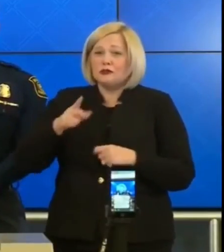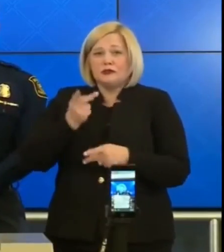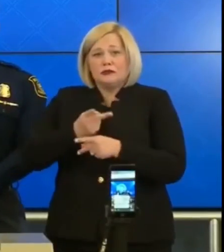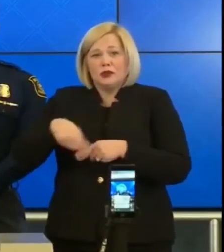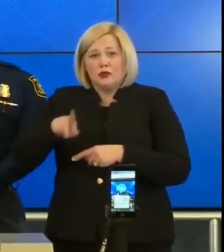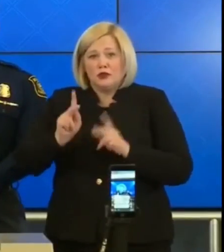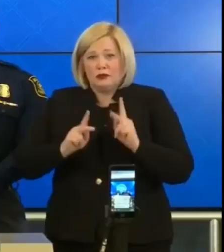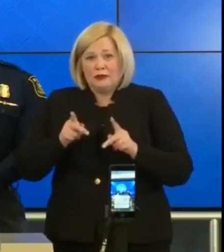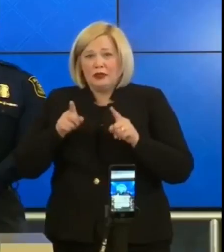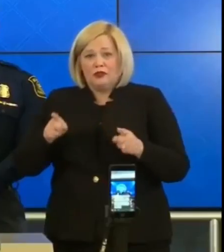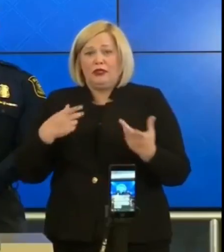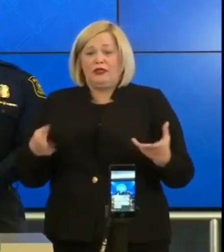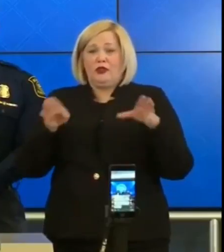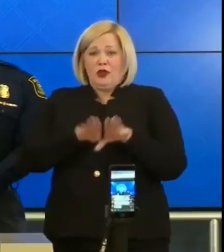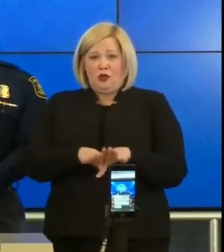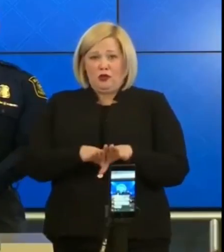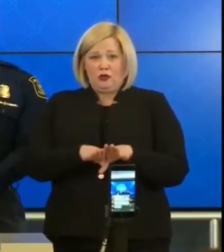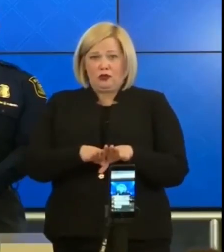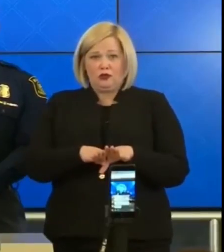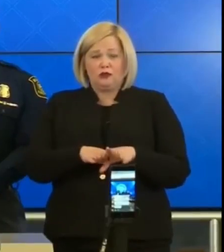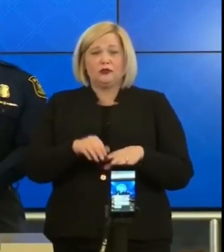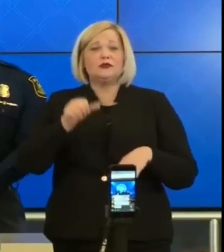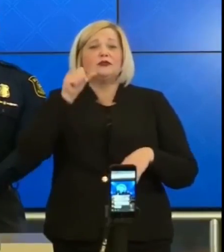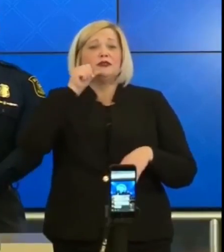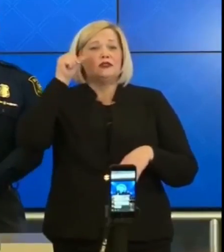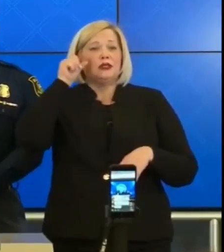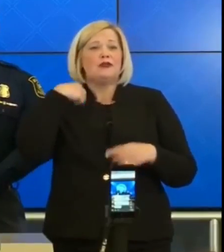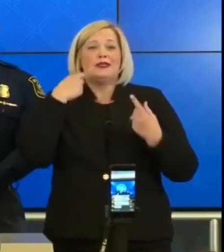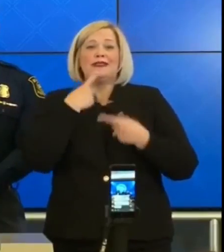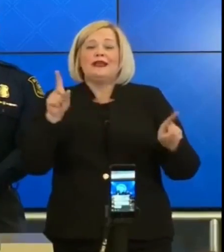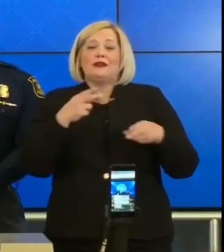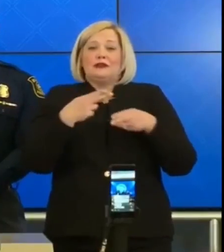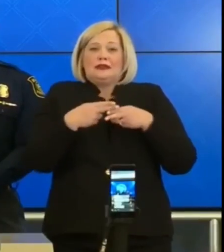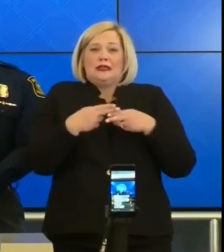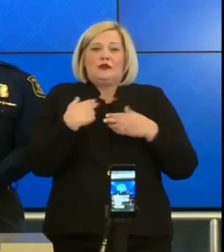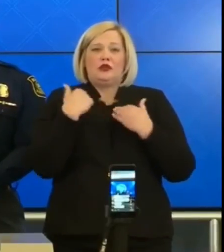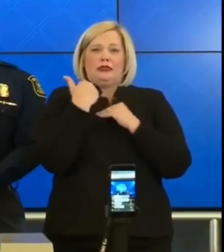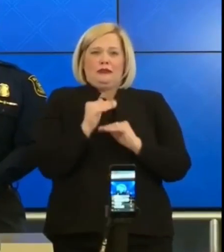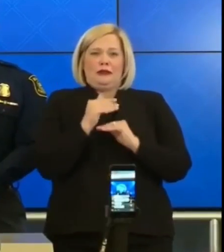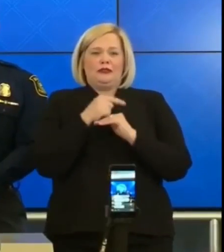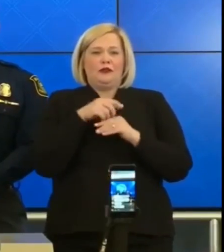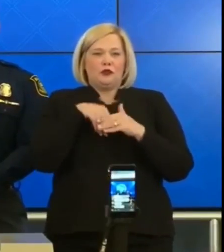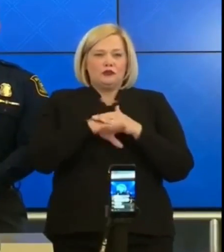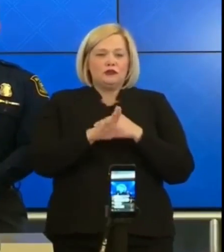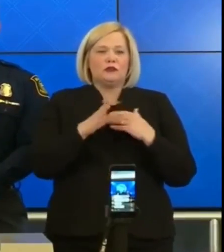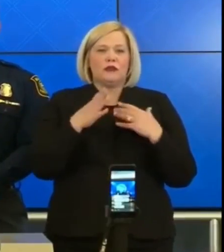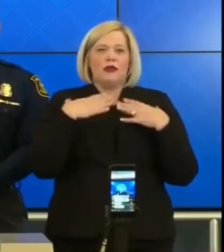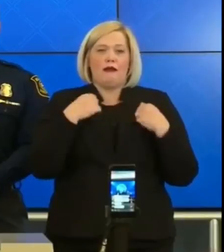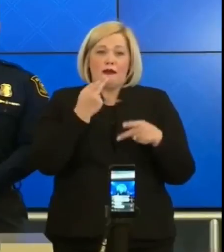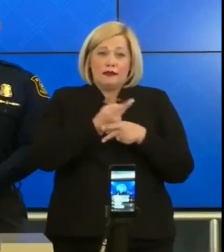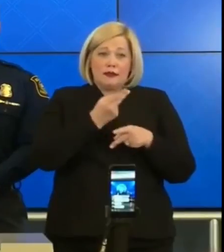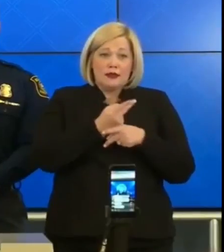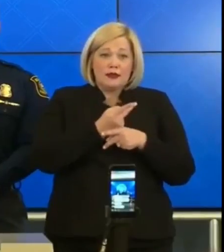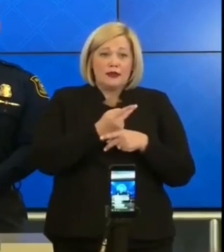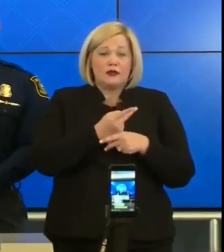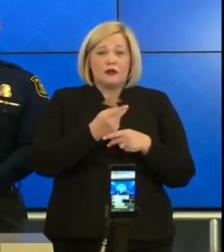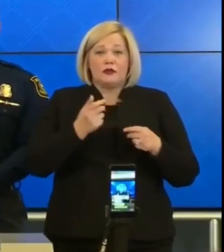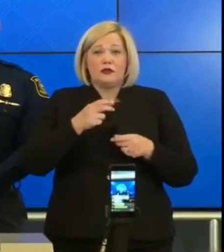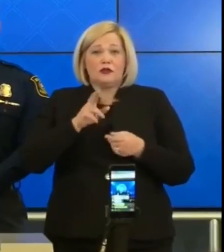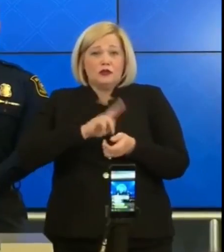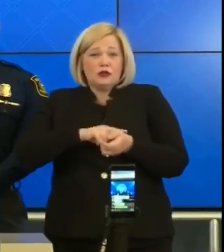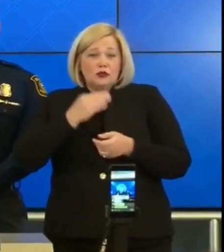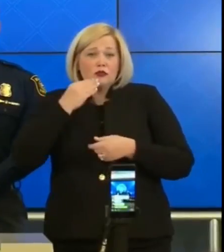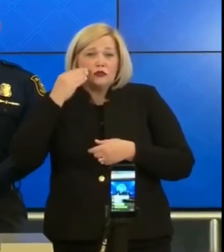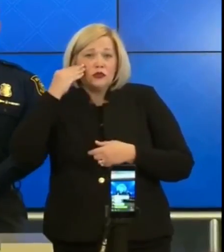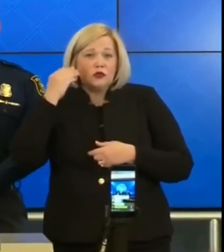crisis. Yesterday, we announced temporary restrictions on entry into health care, residential care,